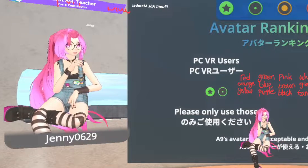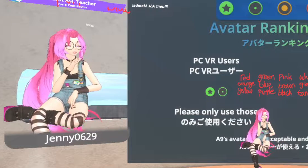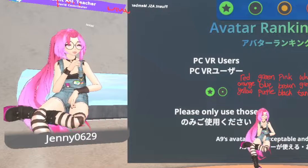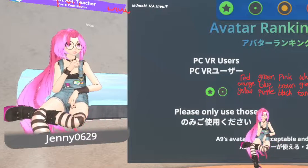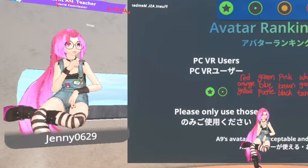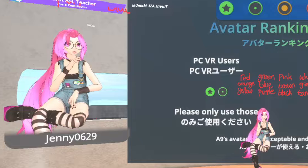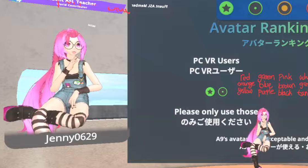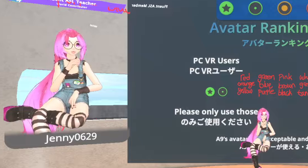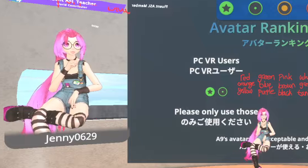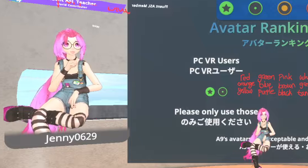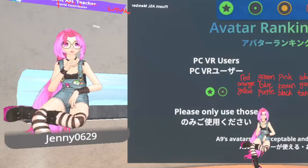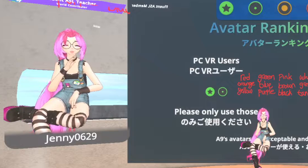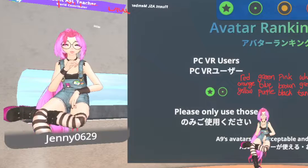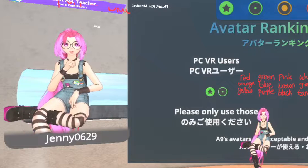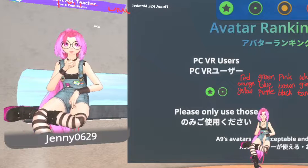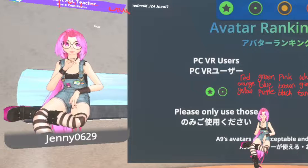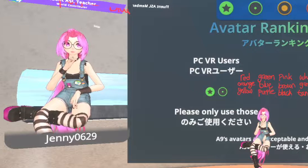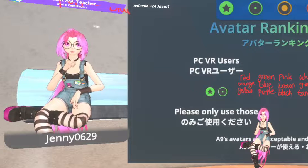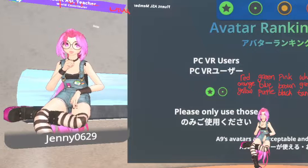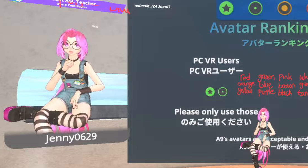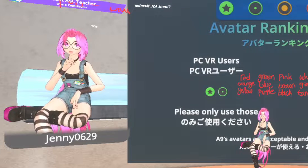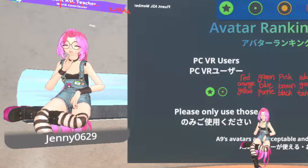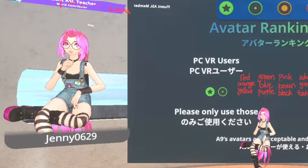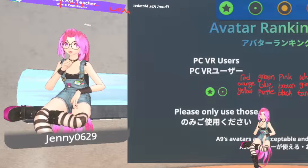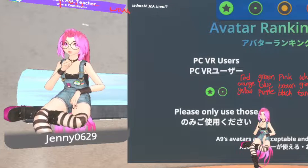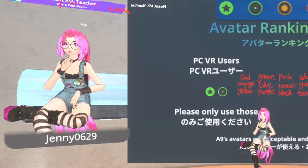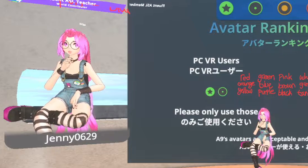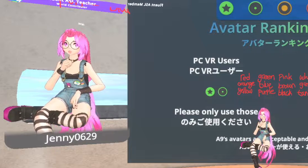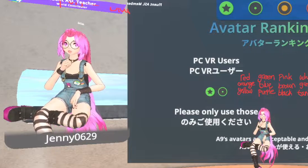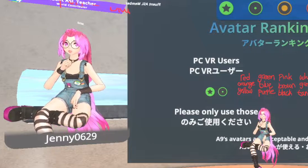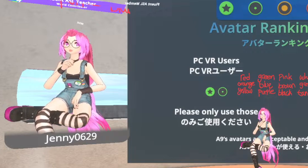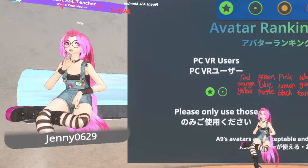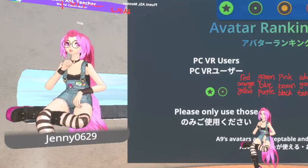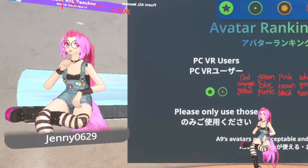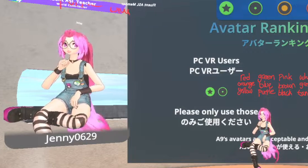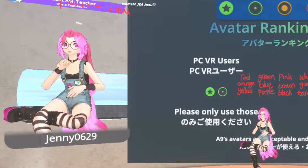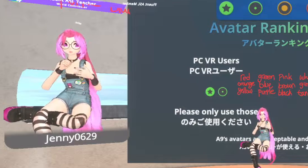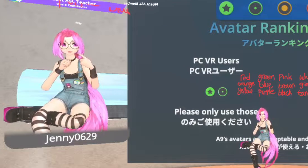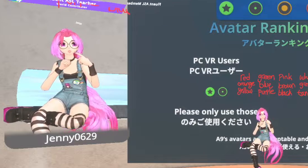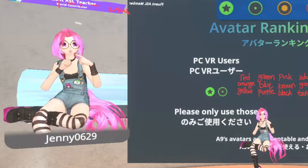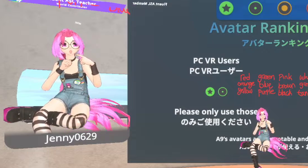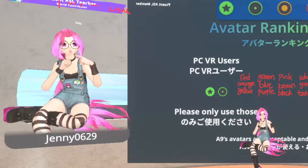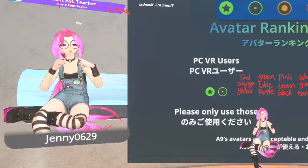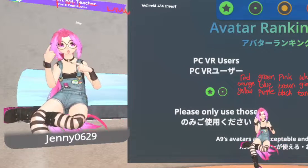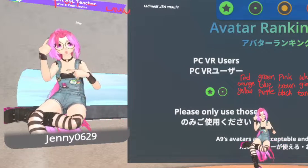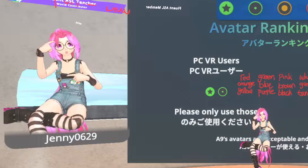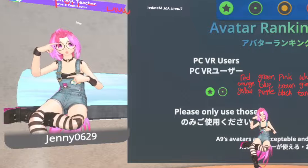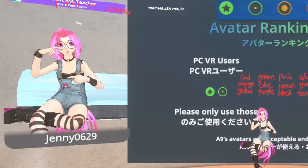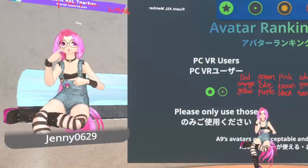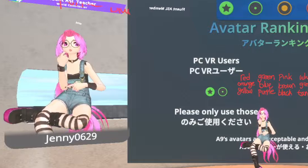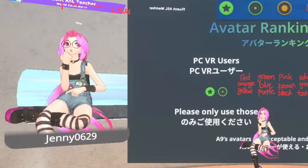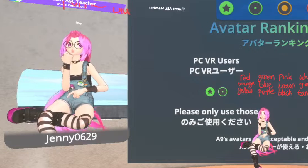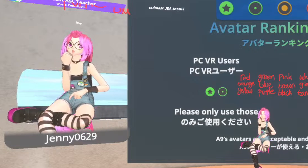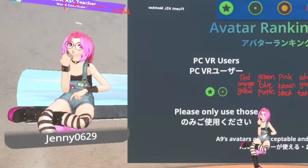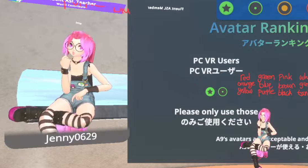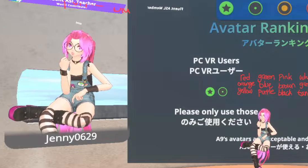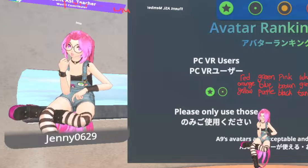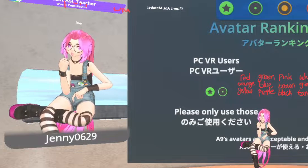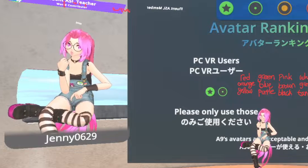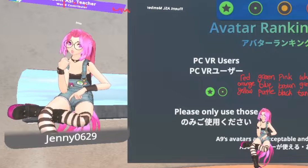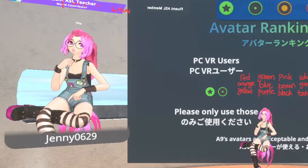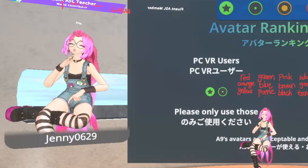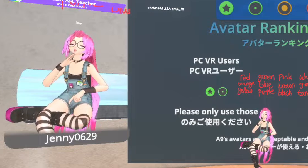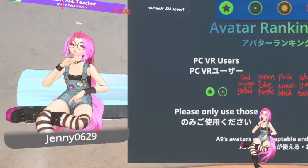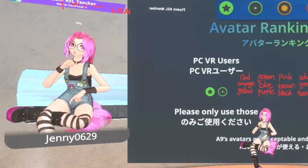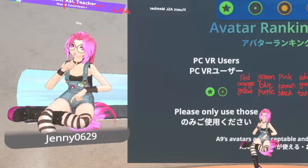it underneath your chin, and you're going to squeeze, like you're squeezing the juice out of an orange. It's near your mouth because you